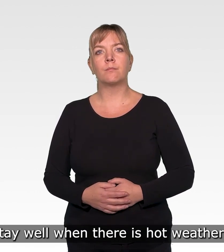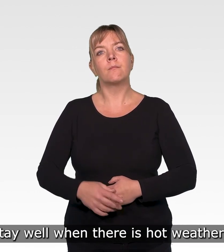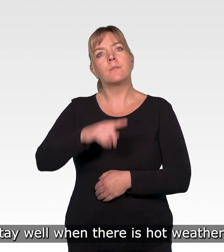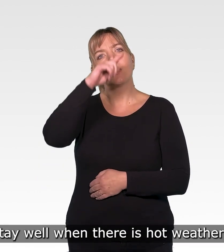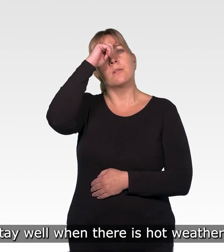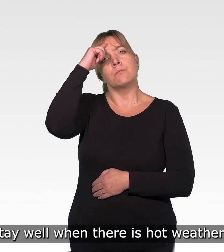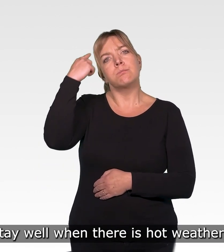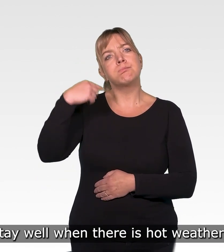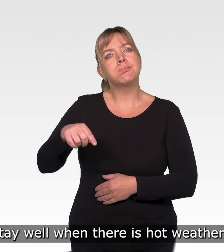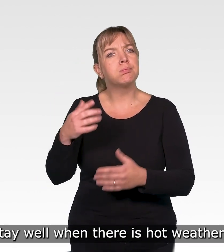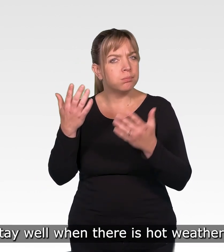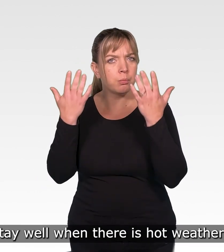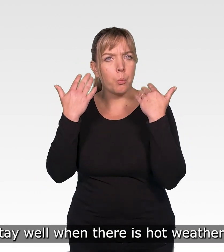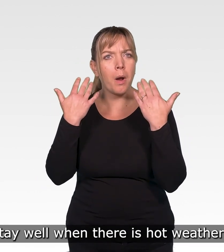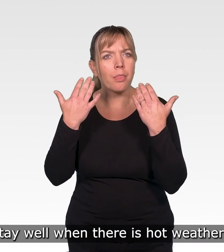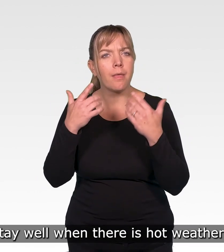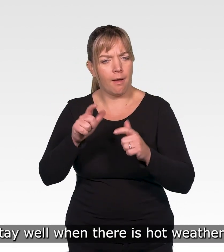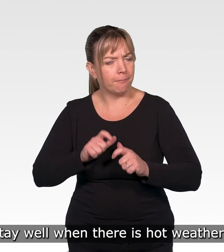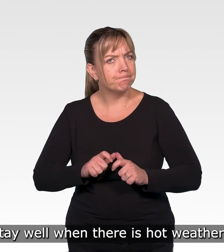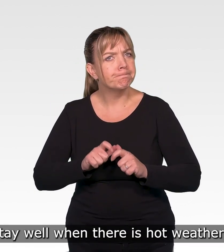Stay well when there is hot weather.